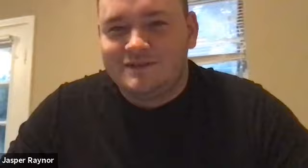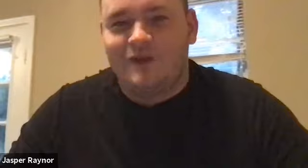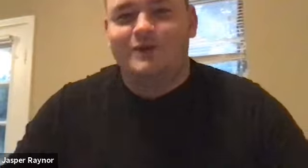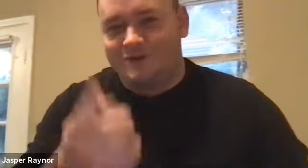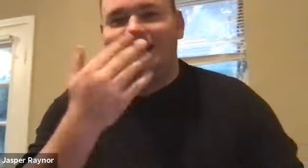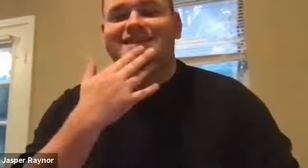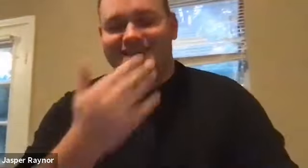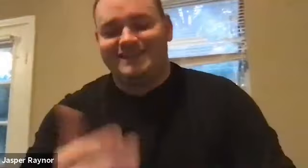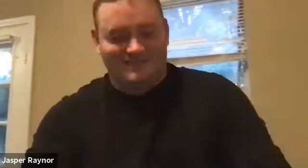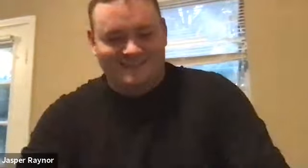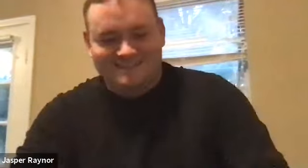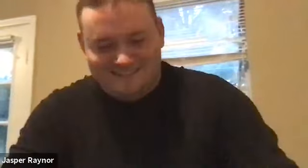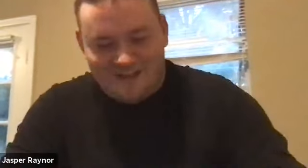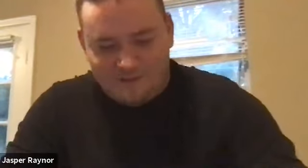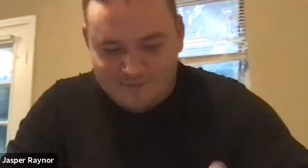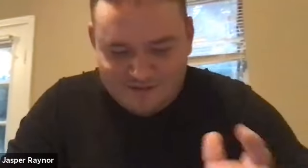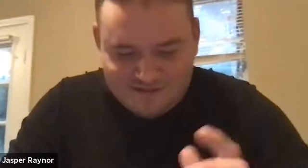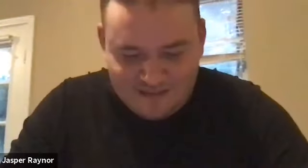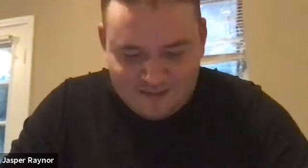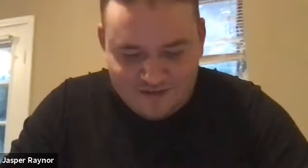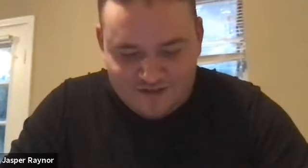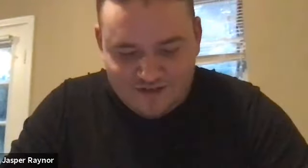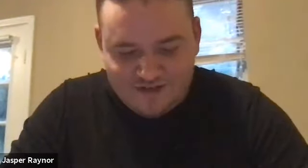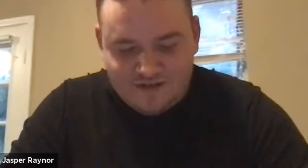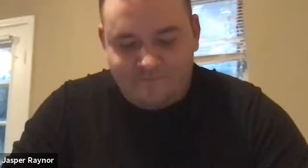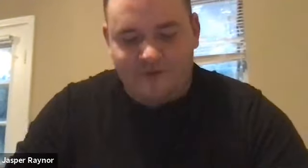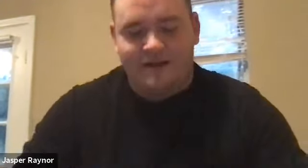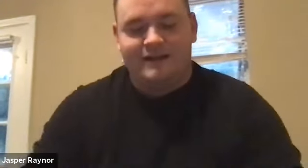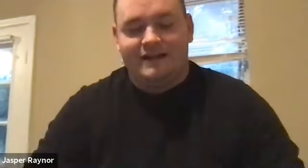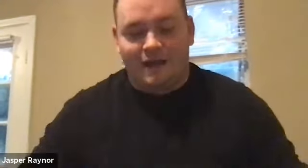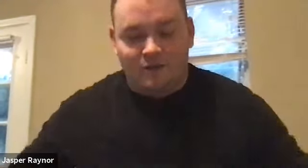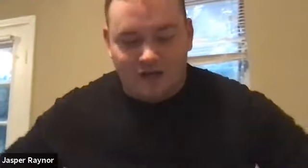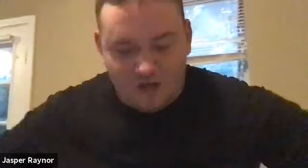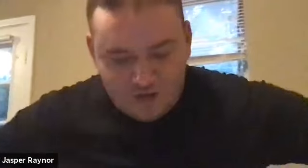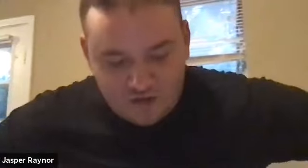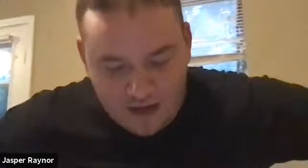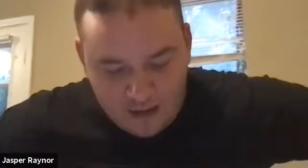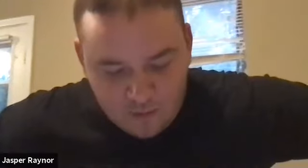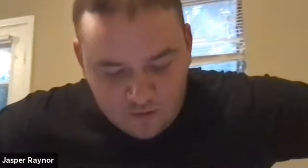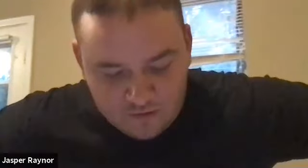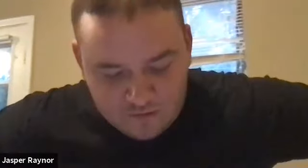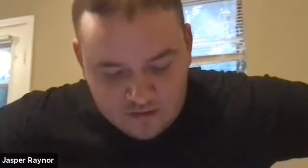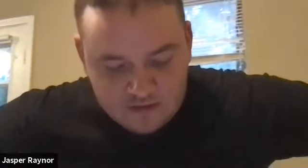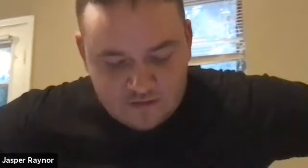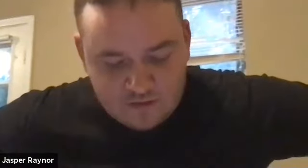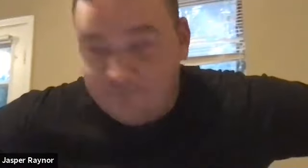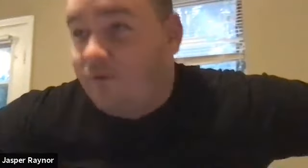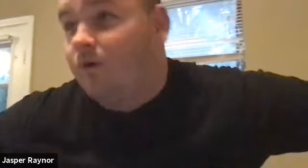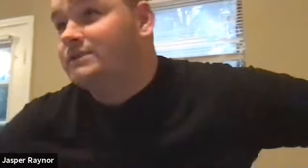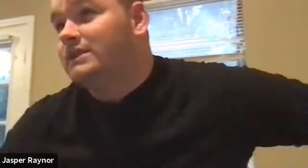Oh, you knew sign. Thank you. Yeah, I remember you telling me earlier. Okay. Now we're gonna learn our. There's only 4 on this list for